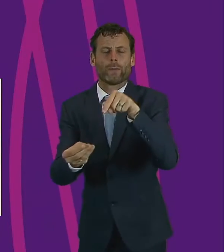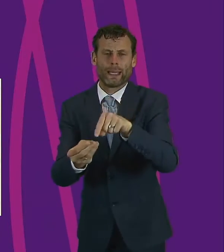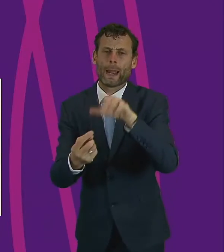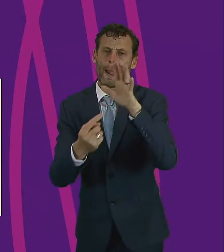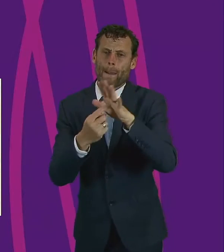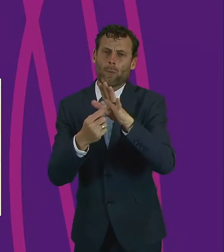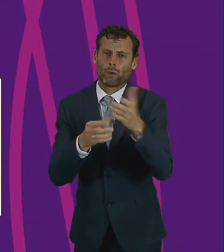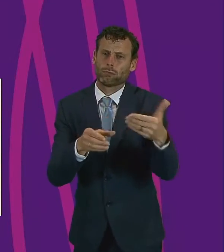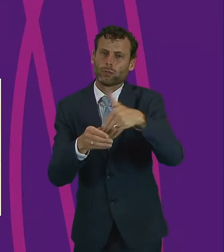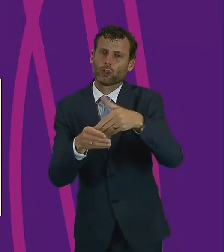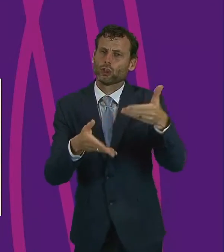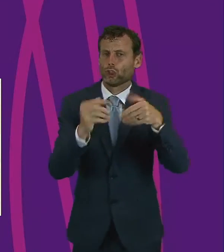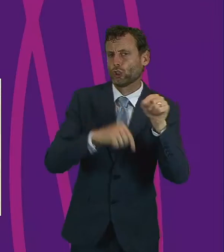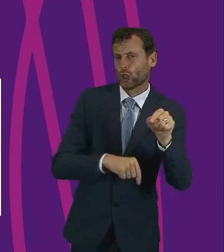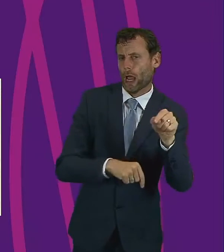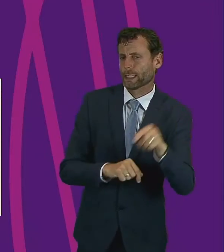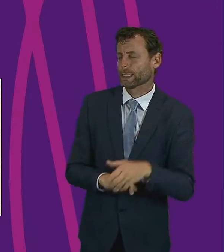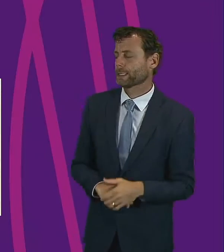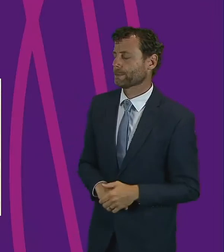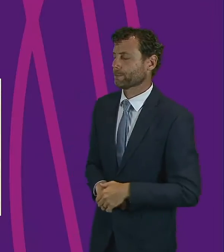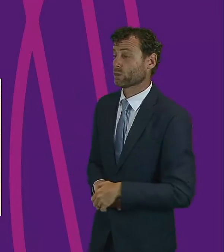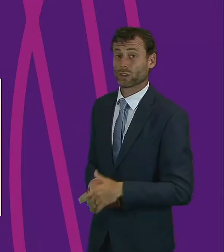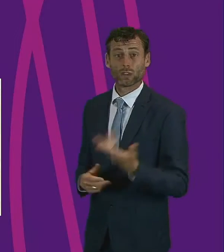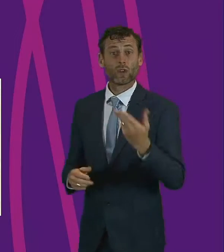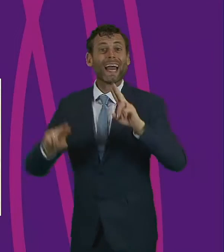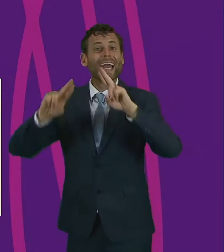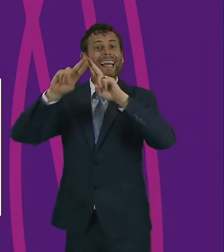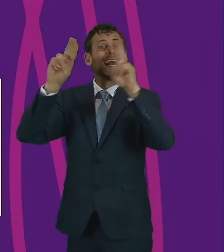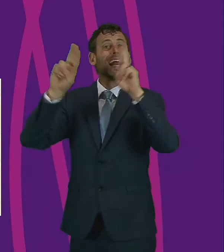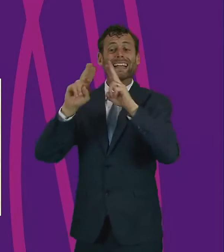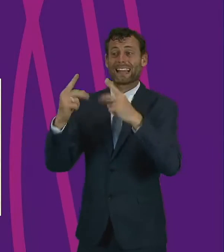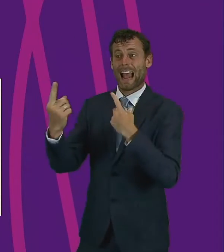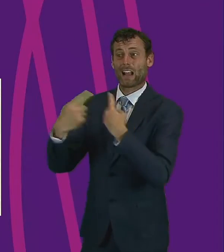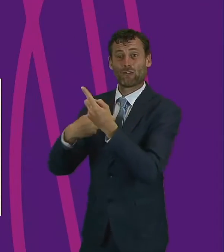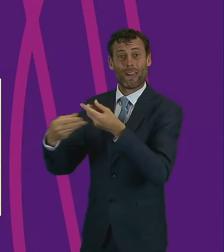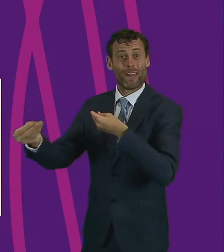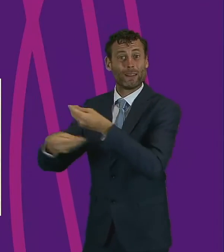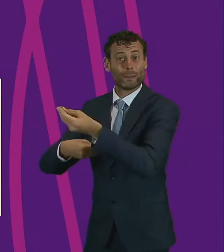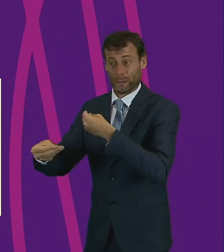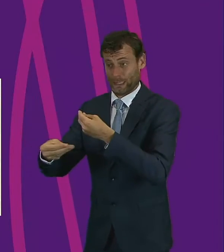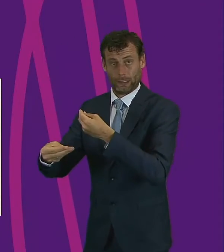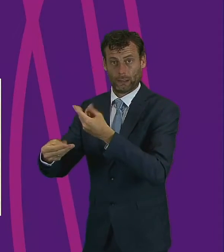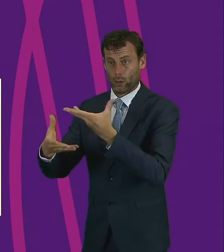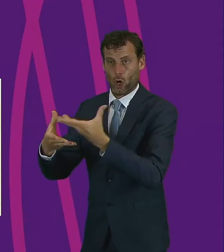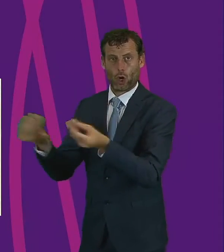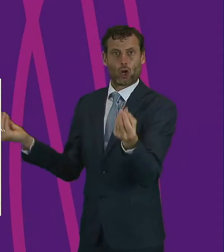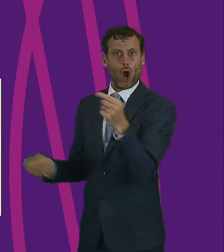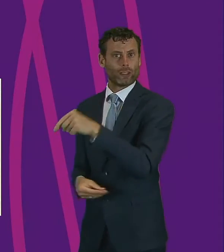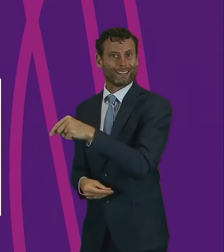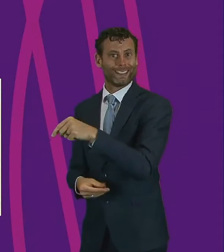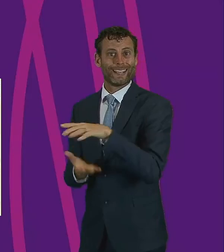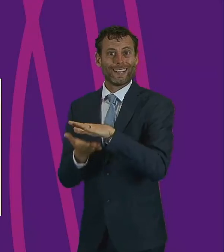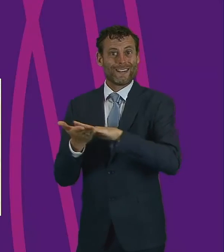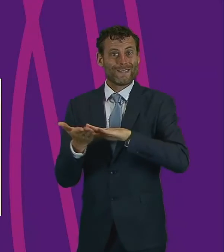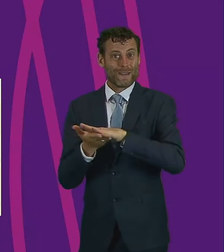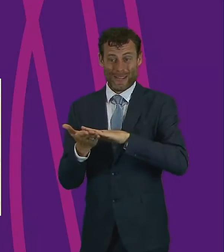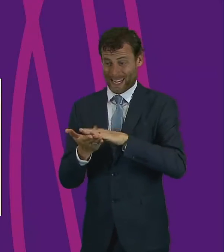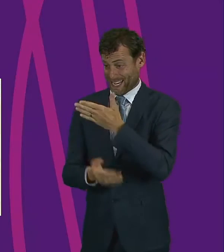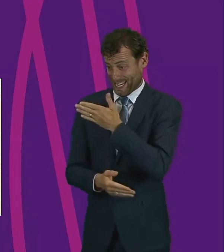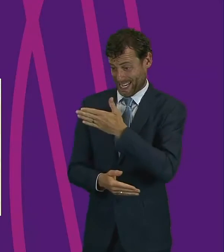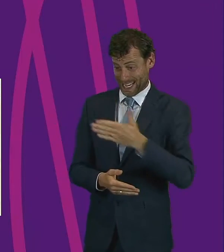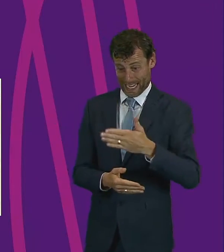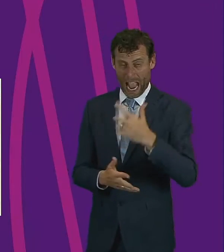business, international markets have been lost or disrupted. They need to reconnect with their supply chains and create new markets. And all of this is an environment